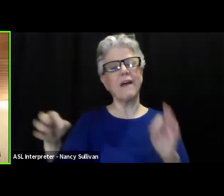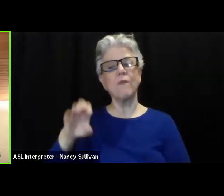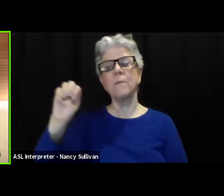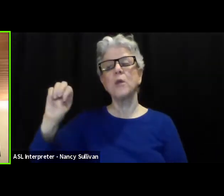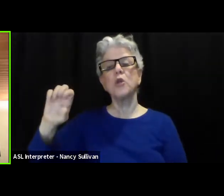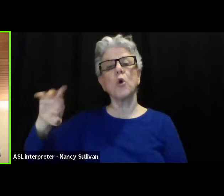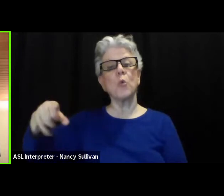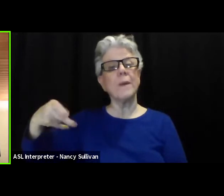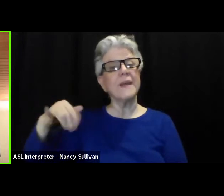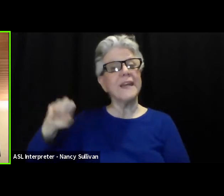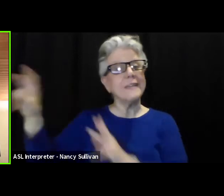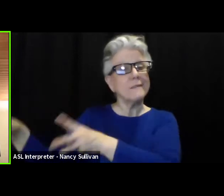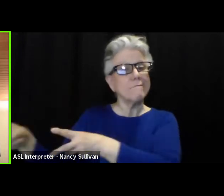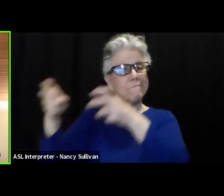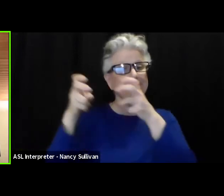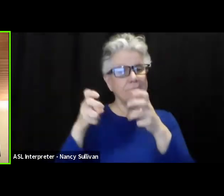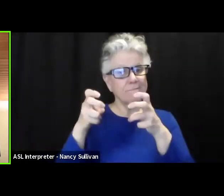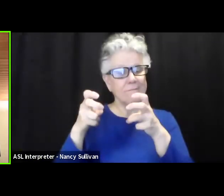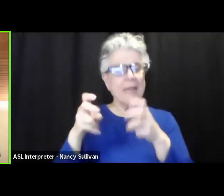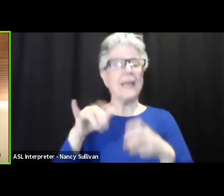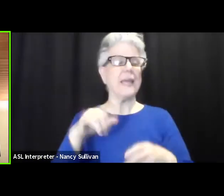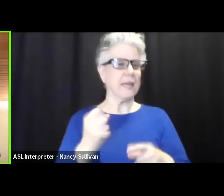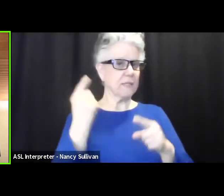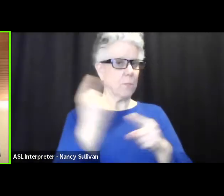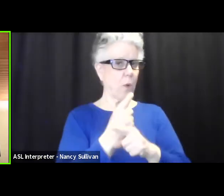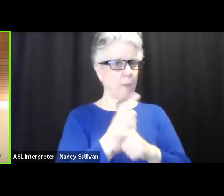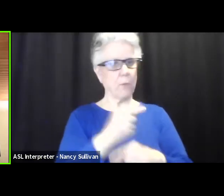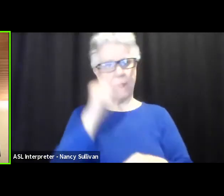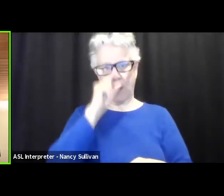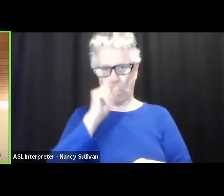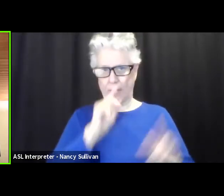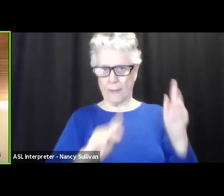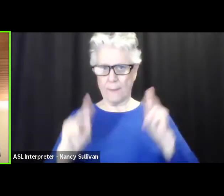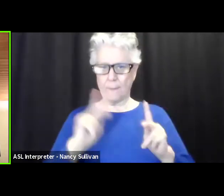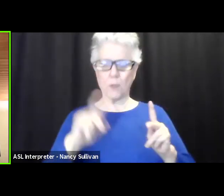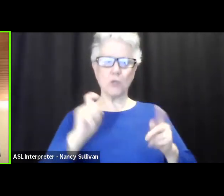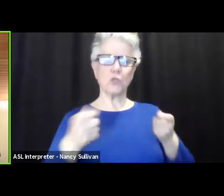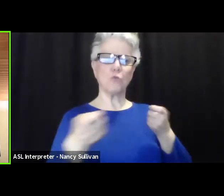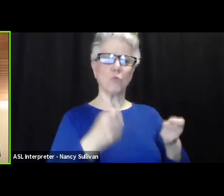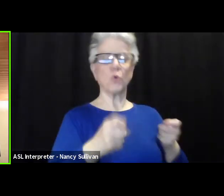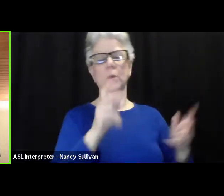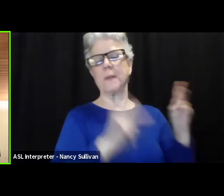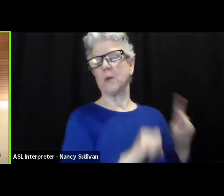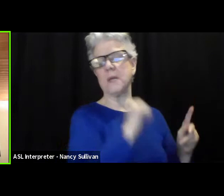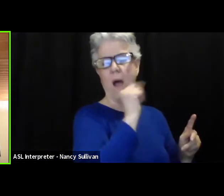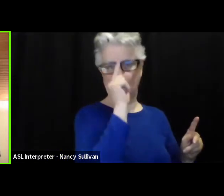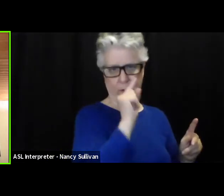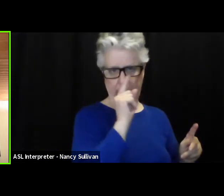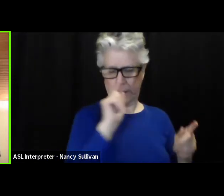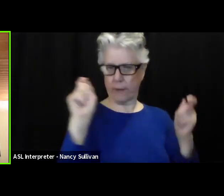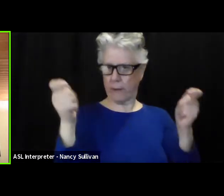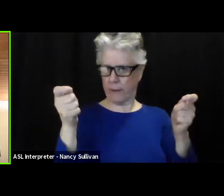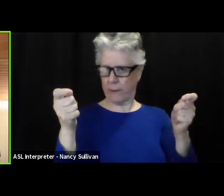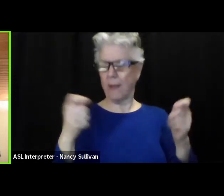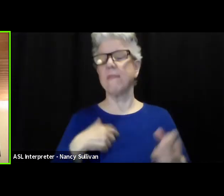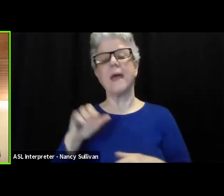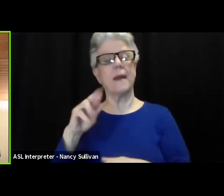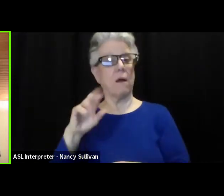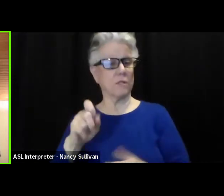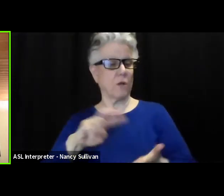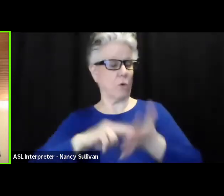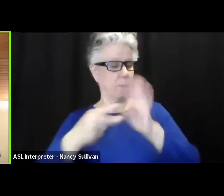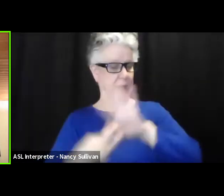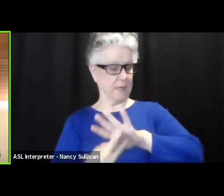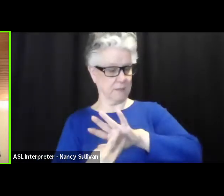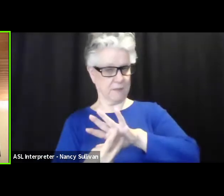which says, quote, "It is proper that Greeks should rule the non-Greeks," which Aristotle then interprets to be